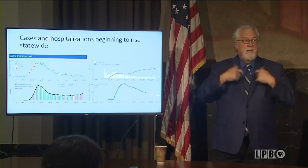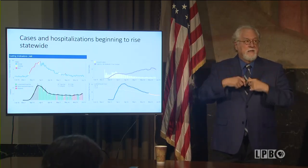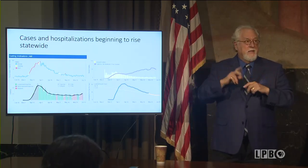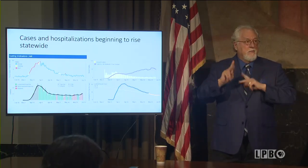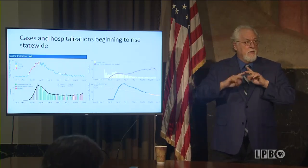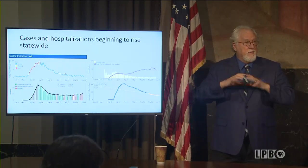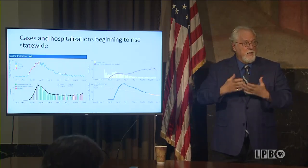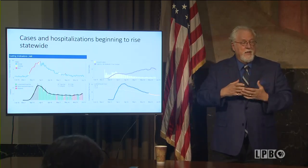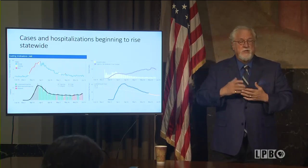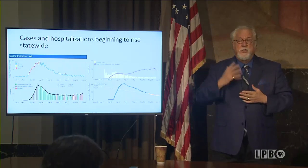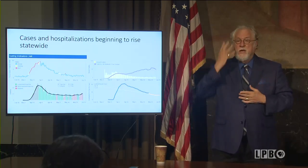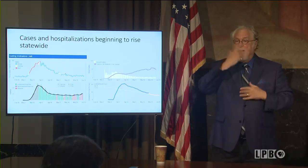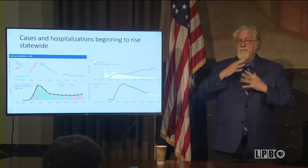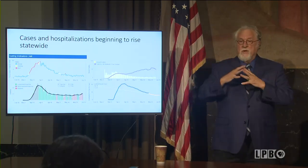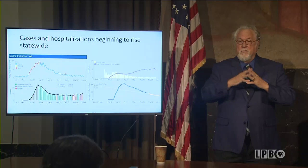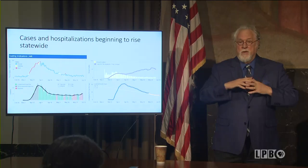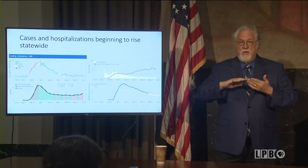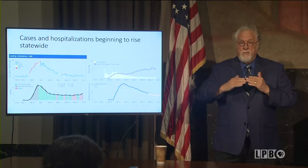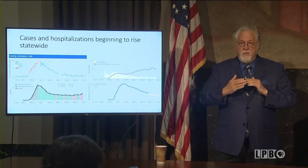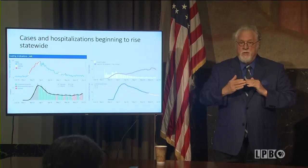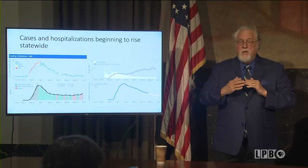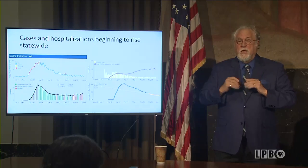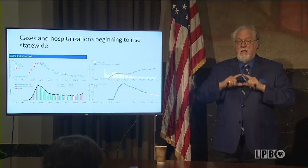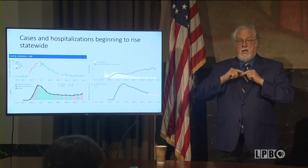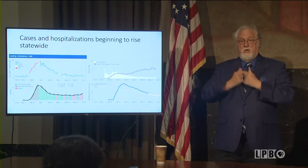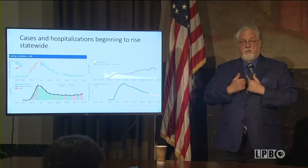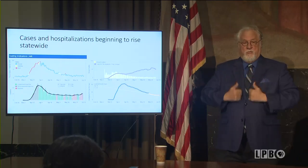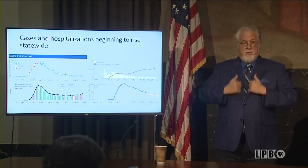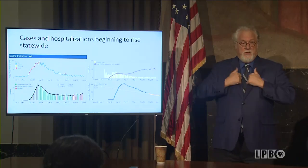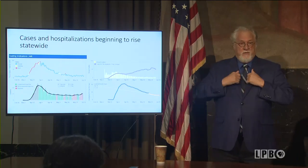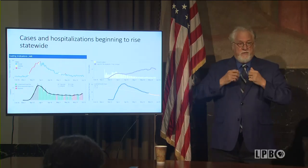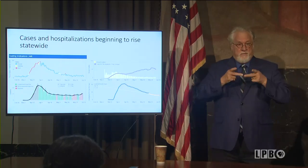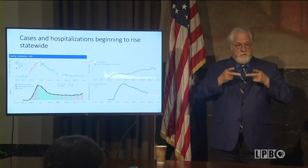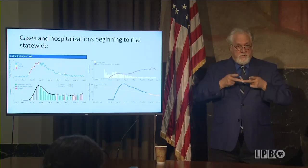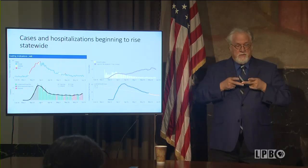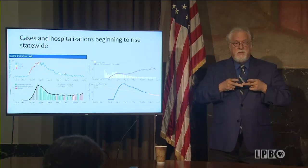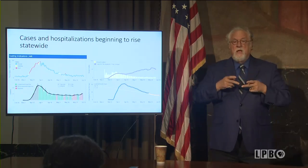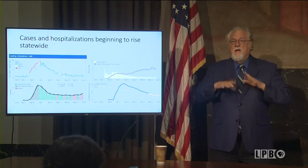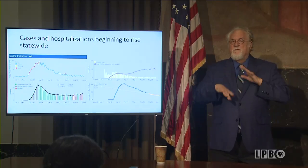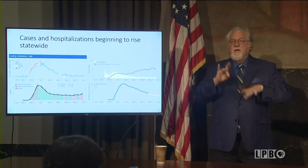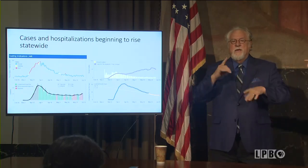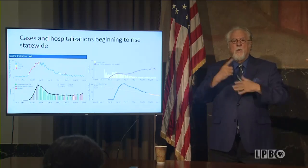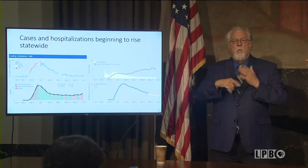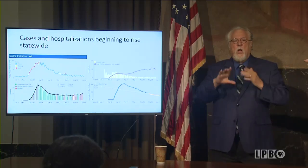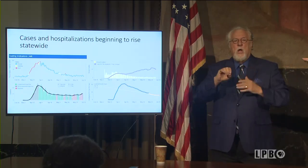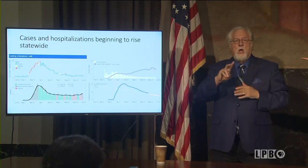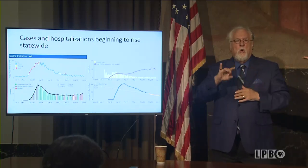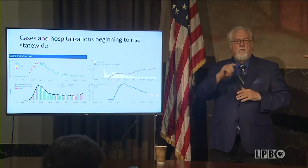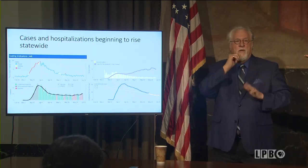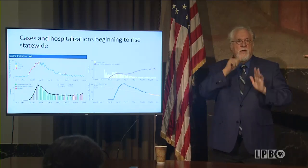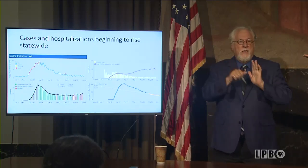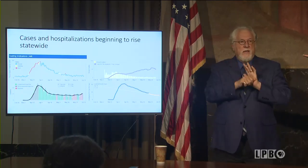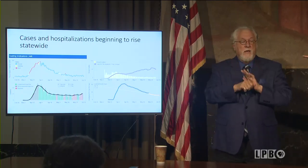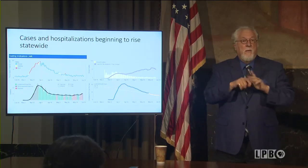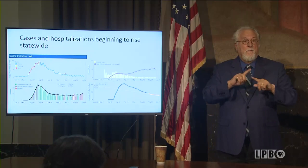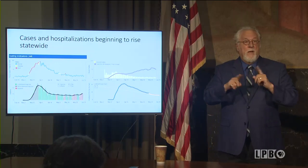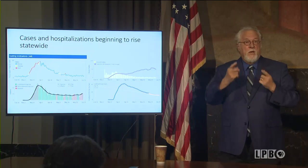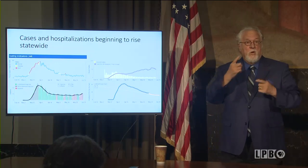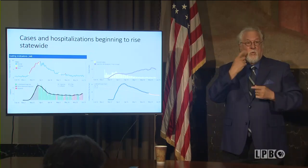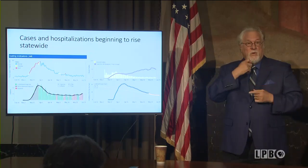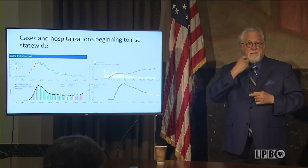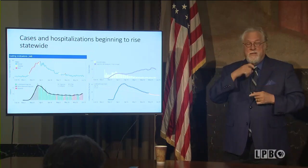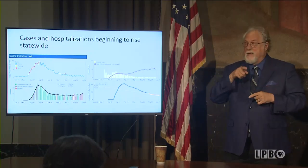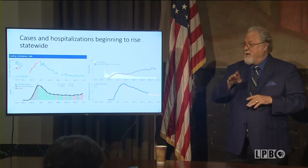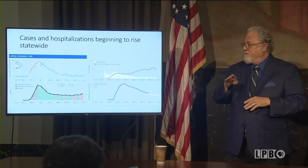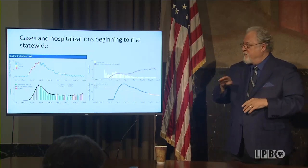testing people in African American communities, testing people in congregate settings, finding the COVID that was hidden. More recently, however, you see that there's, after